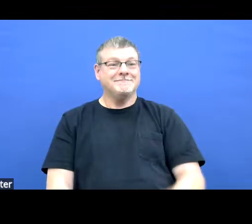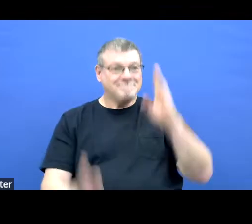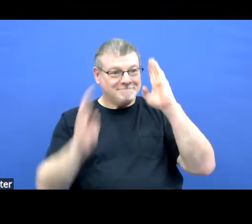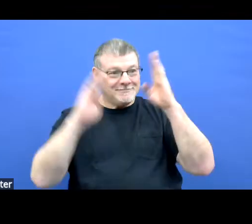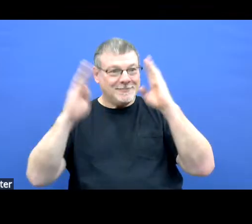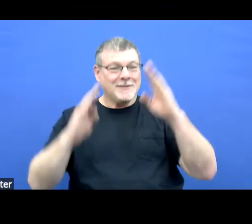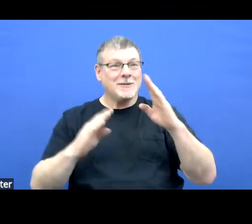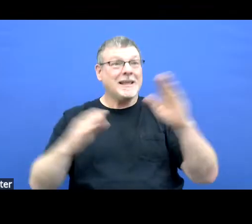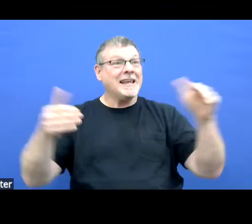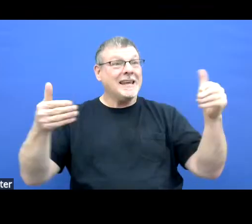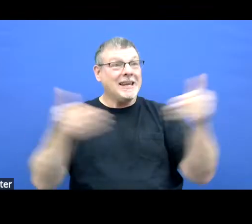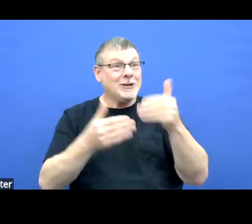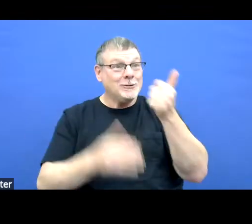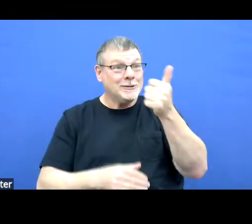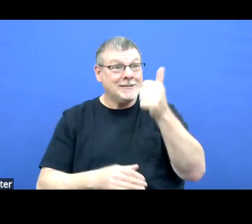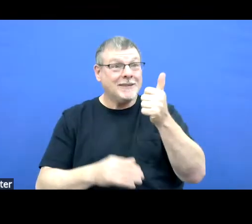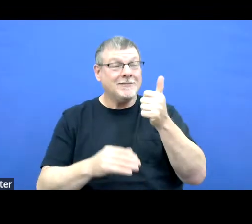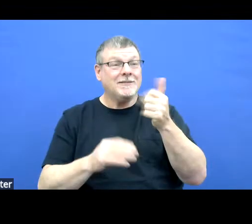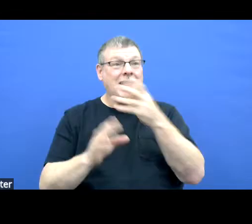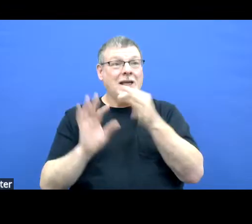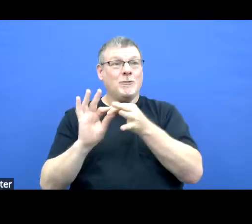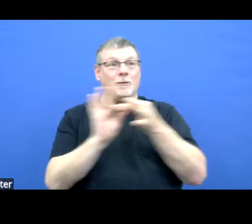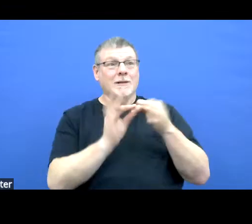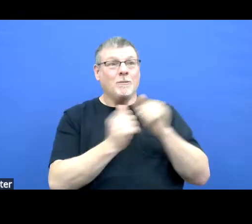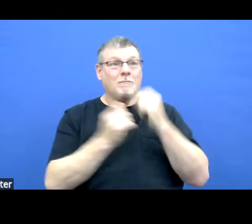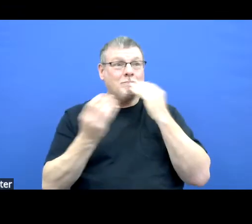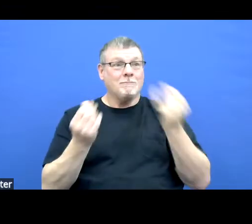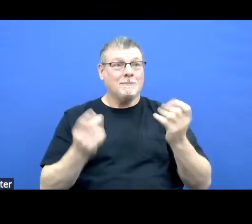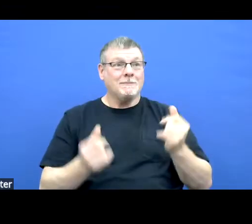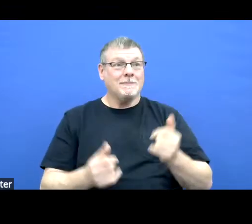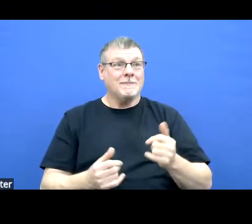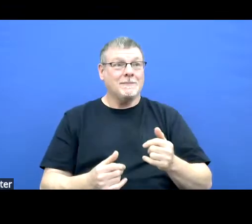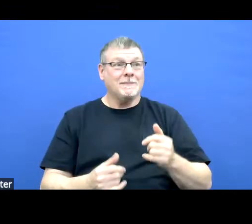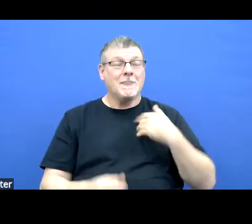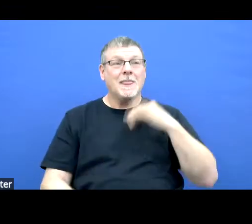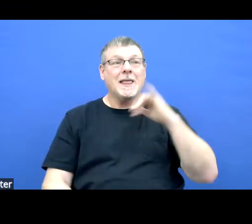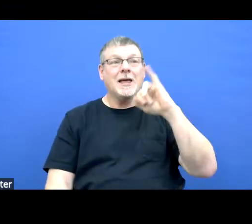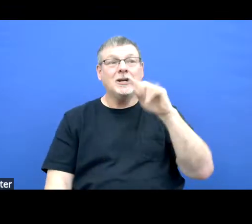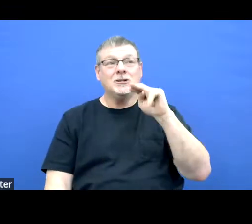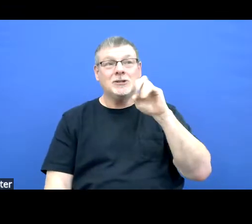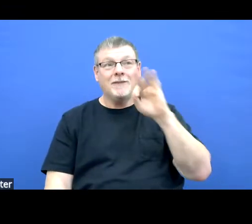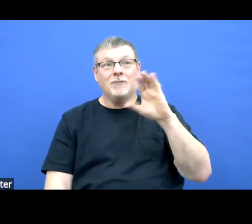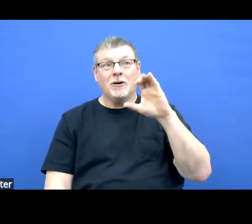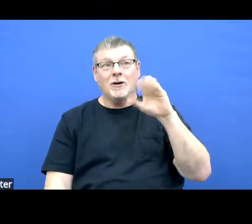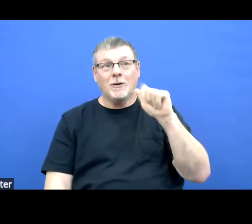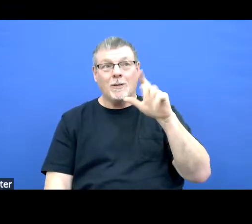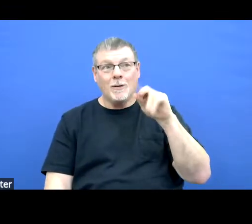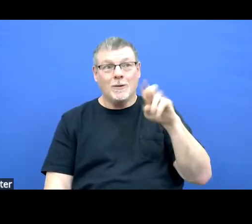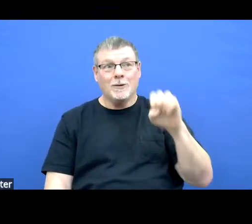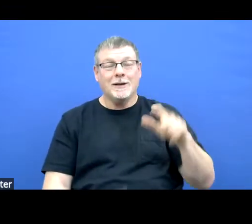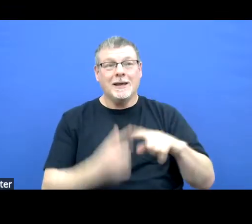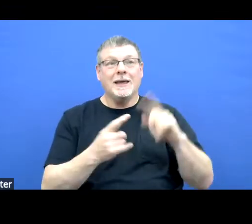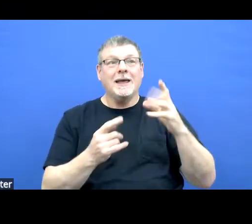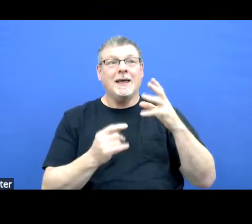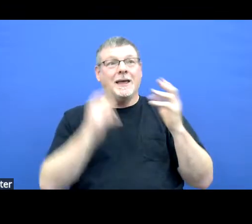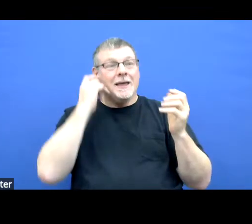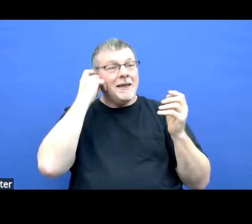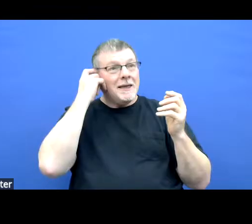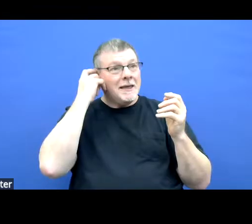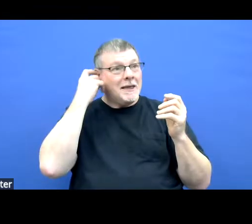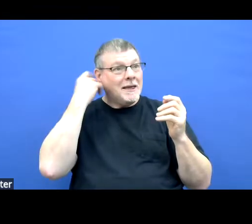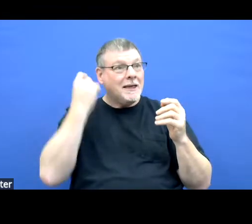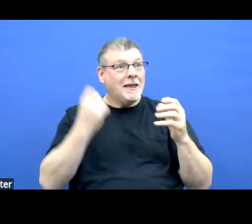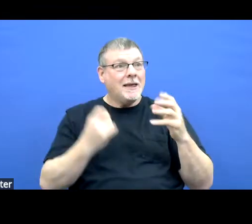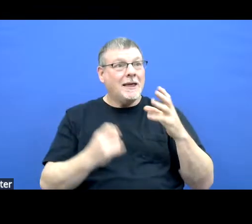Hello, could you introduce yourself and your relationship to the project? I'm Jennifer Cologne. I'm the Hertz Real Estate Director.